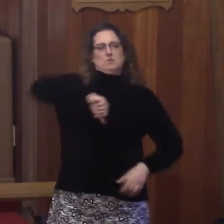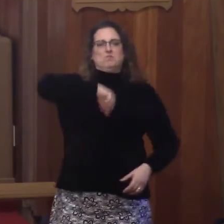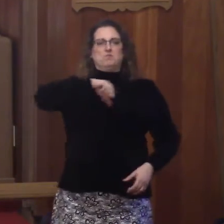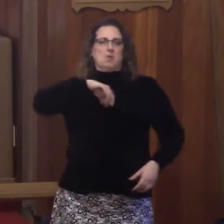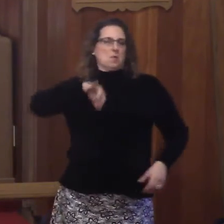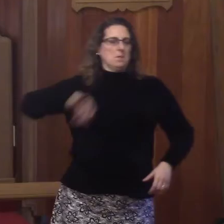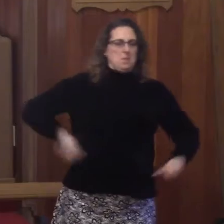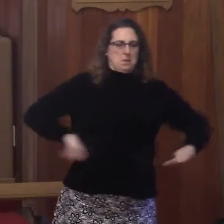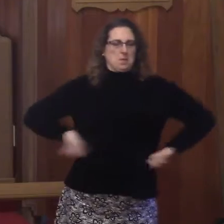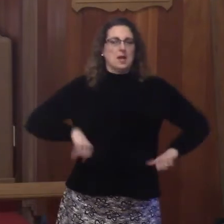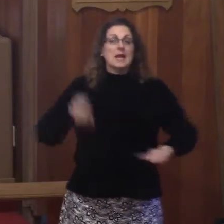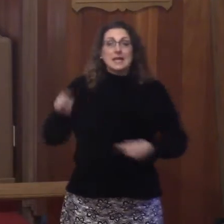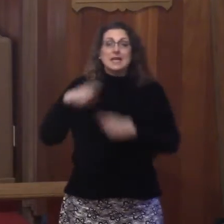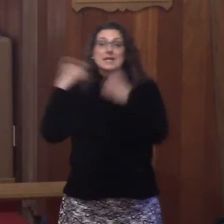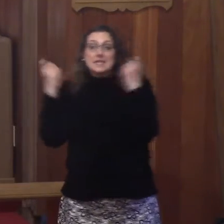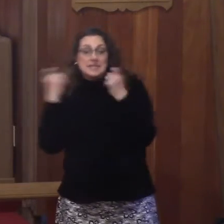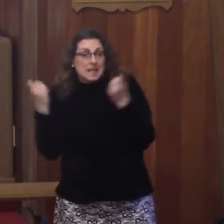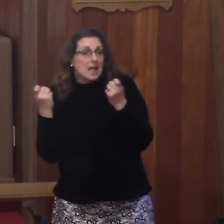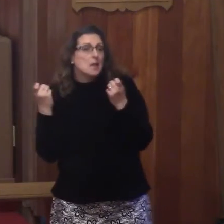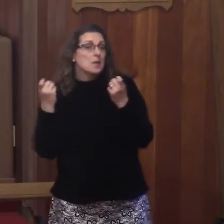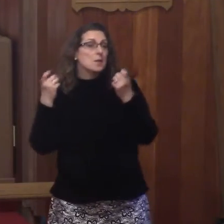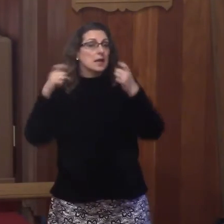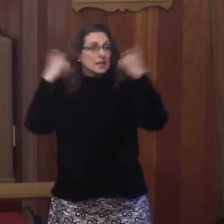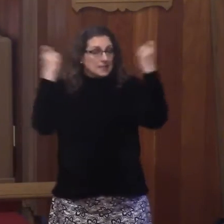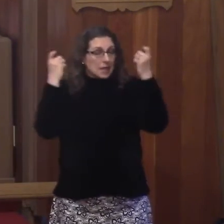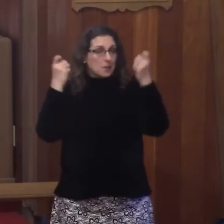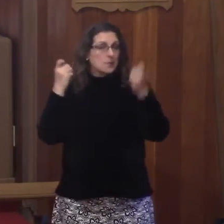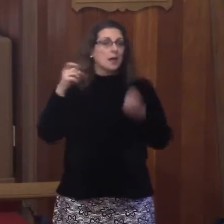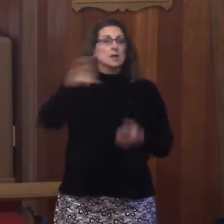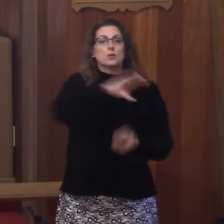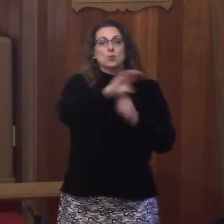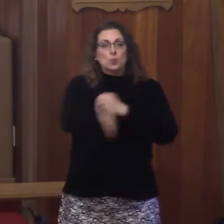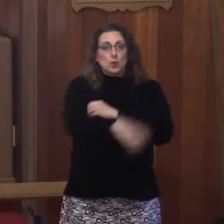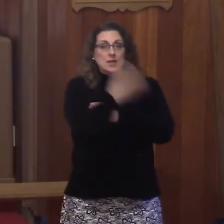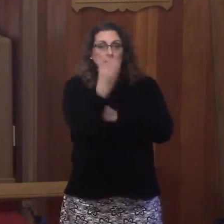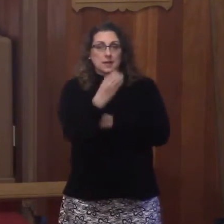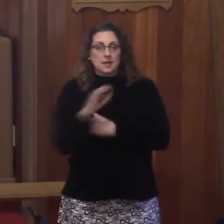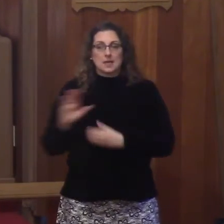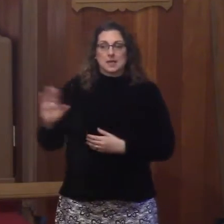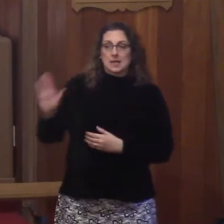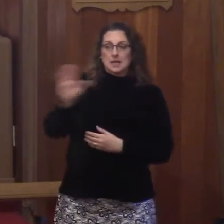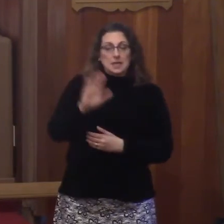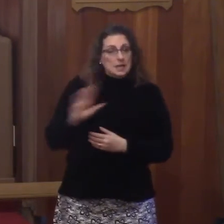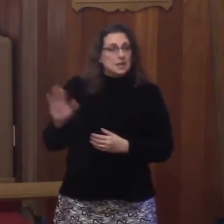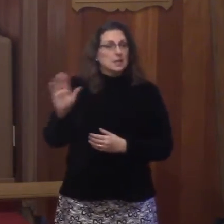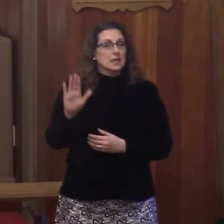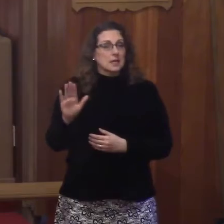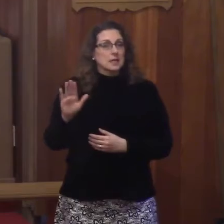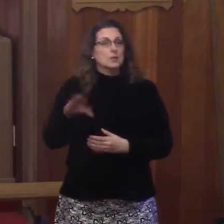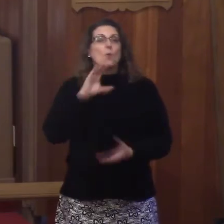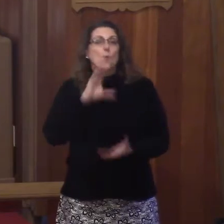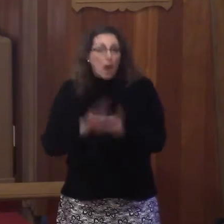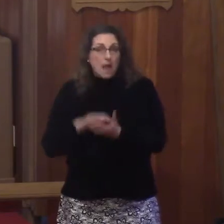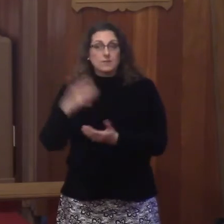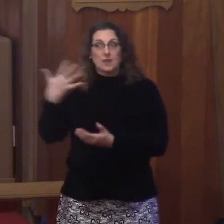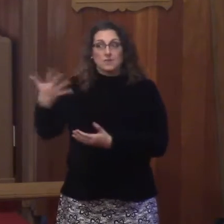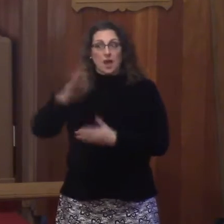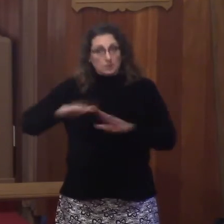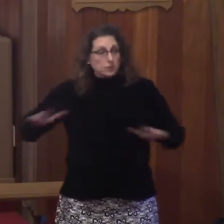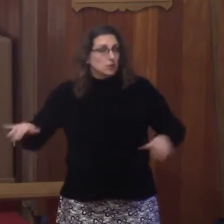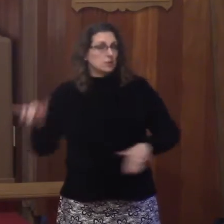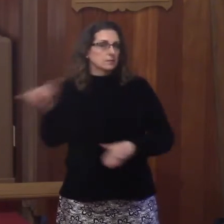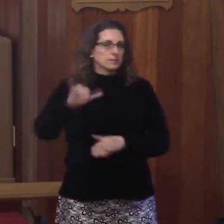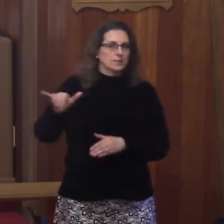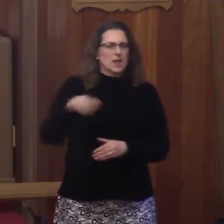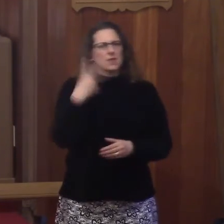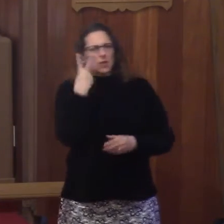Christmas. But of course, he was a secular humanist. His wife was one. And somehow, his five-year-old children were educated secular humanists as well. And